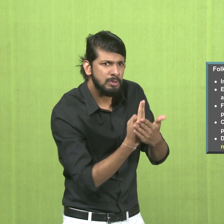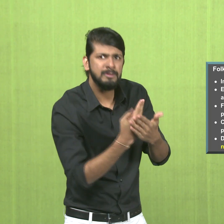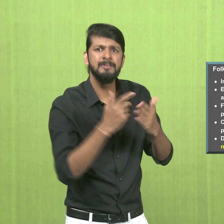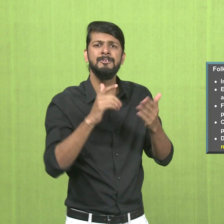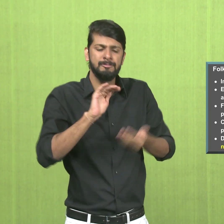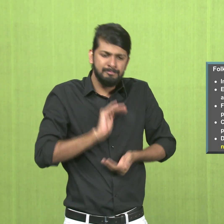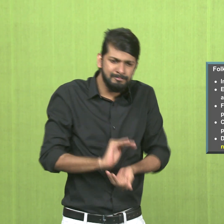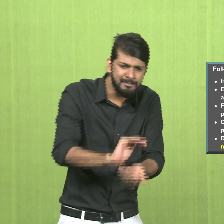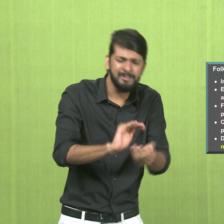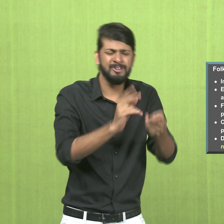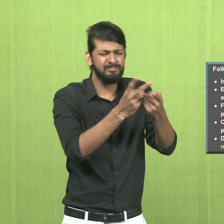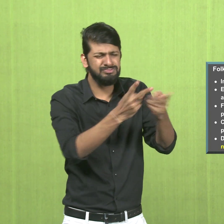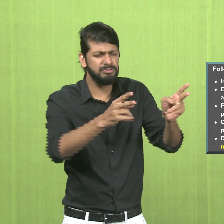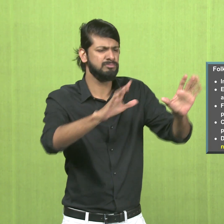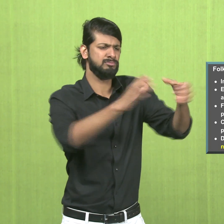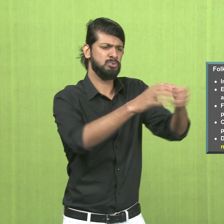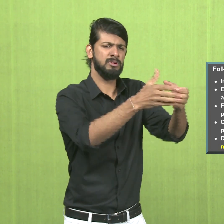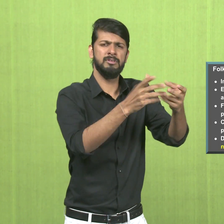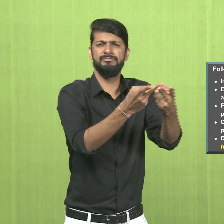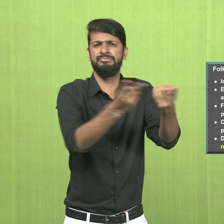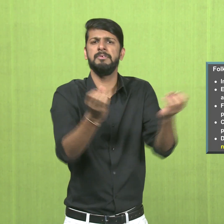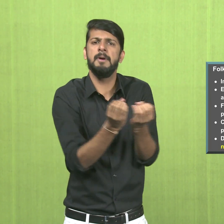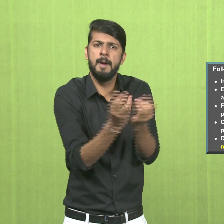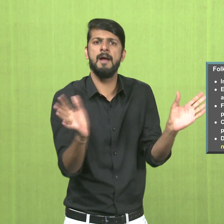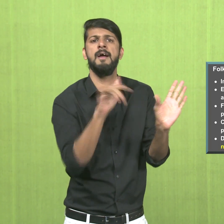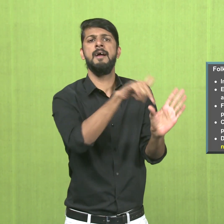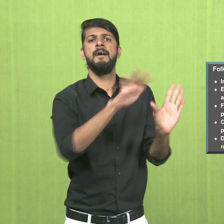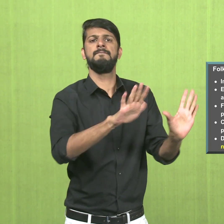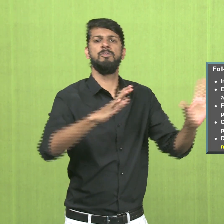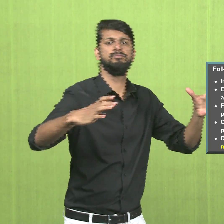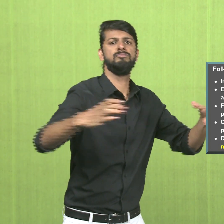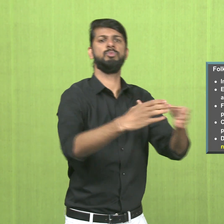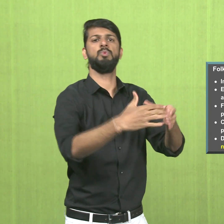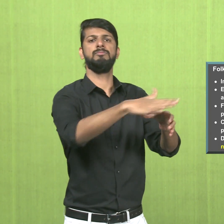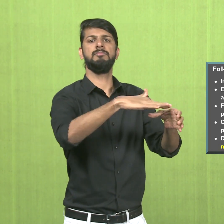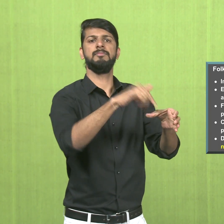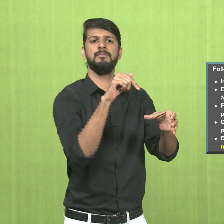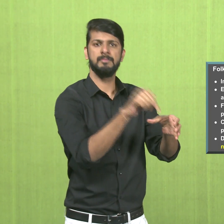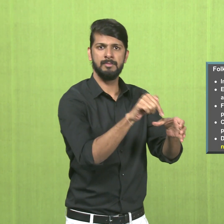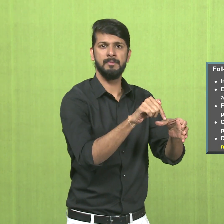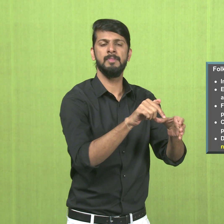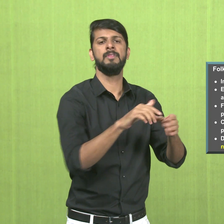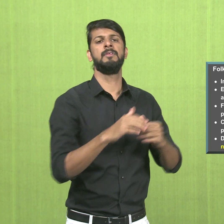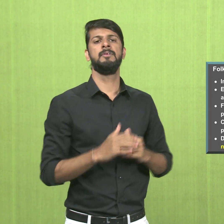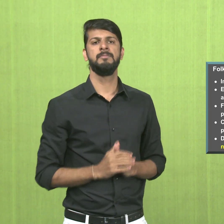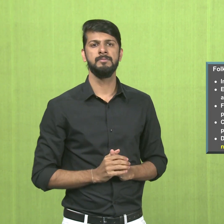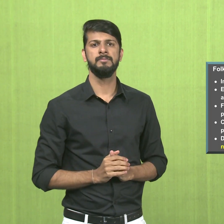specific activities of the geographical region or the community, be it harvest or some other kind of celebration,